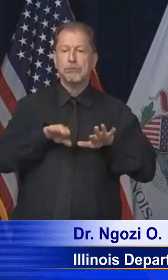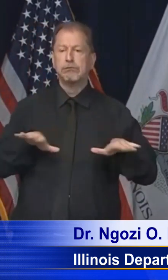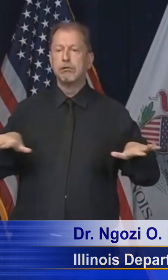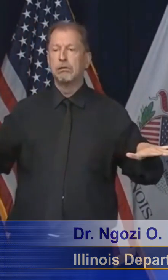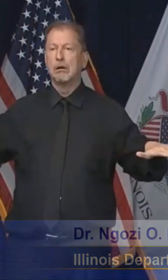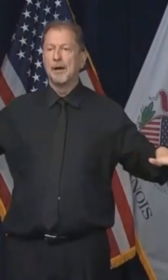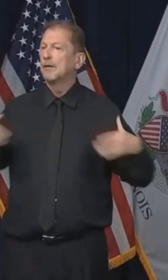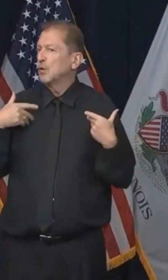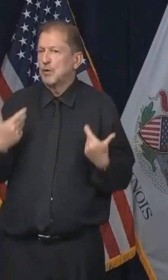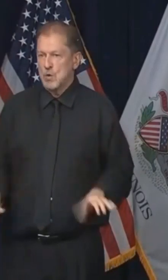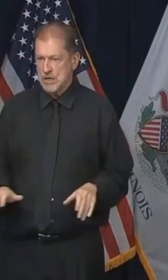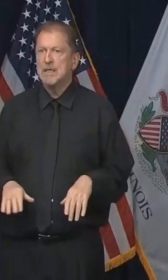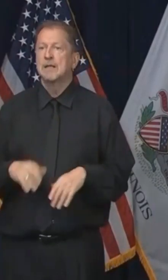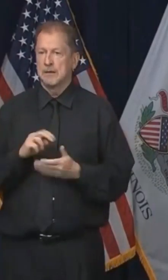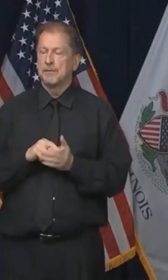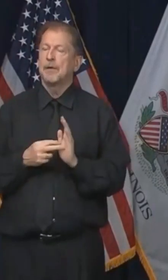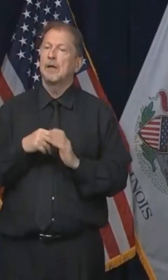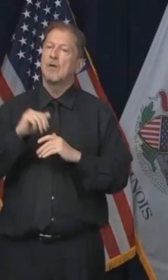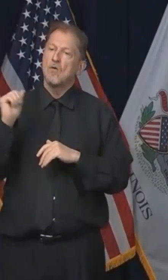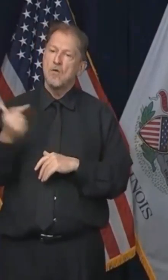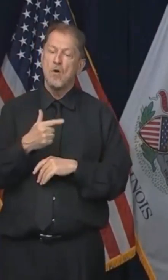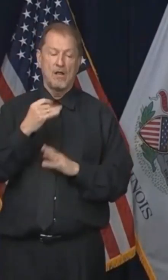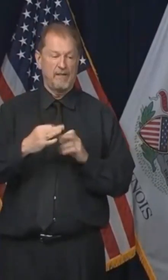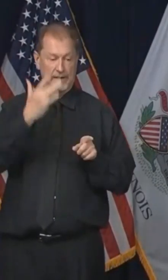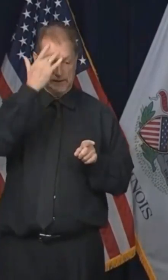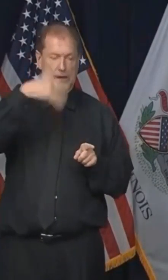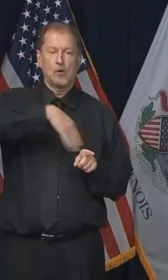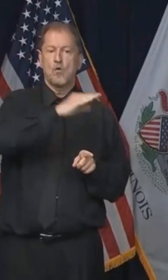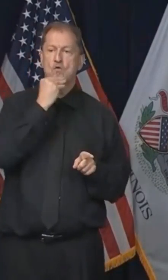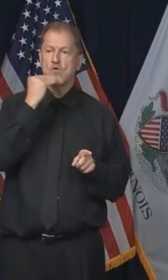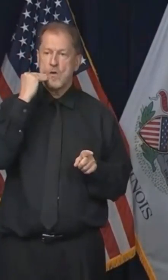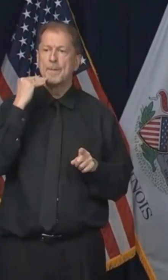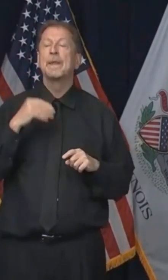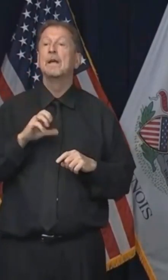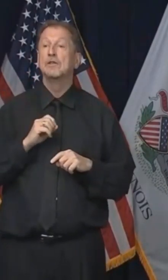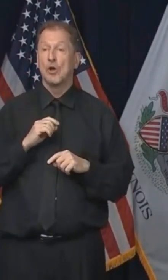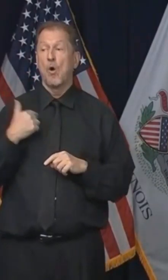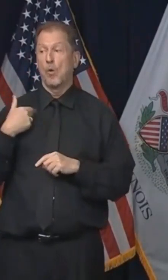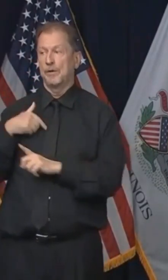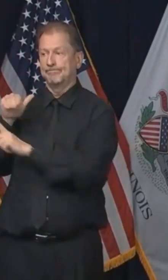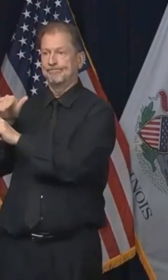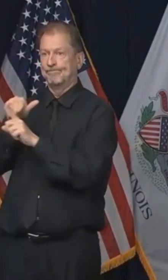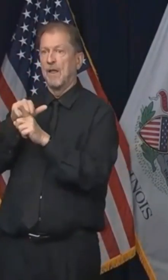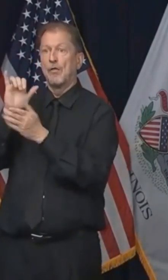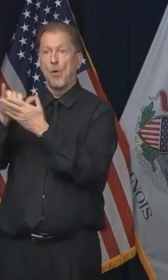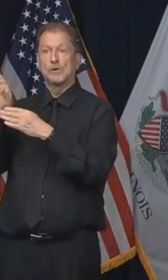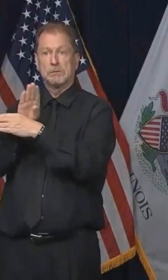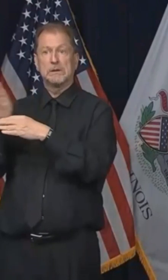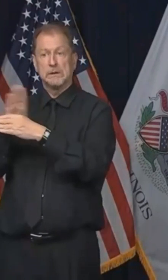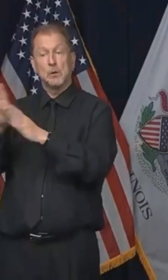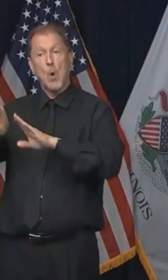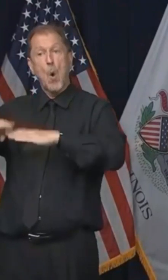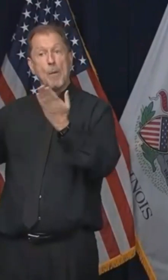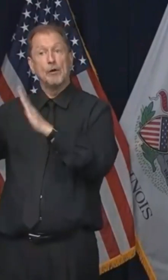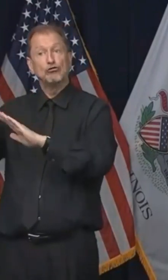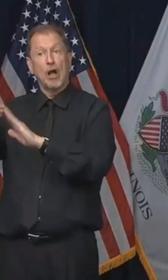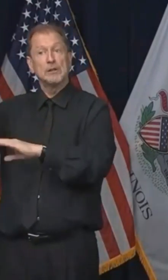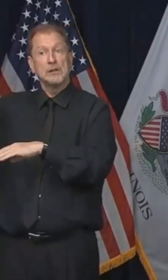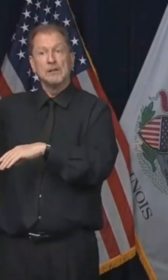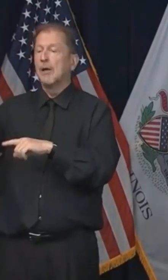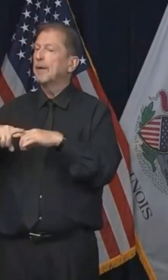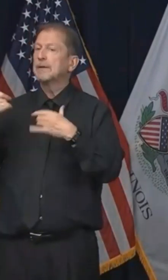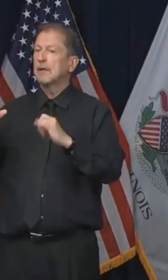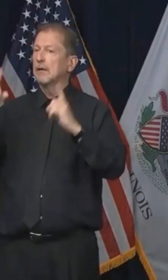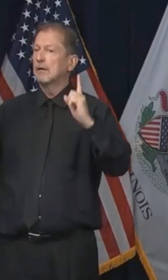be the vector transmitting the virus. So all of these measures need to be taken so that because we have these